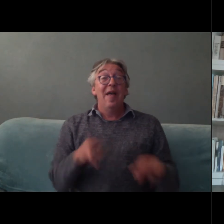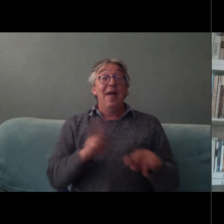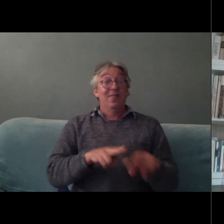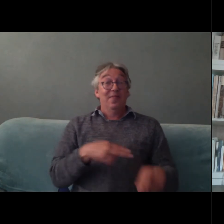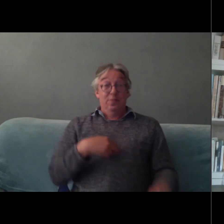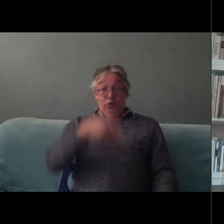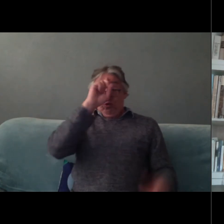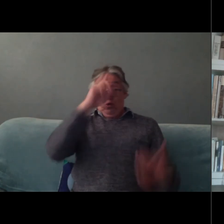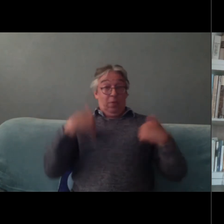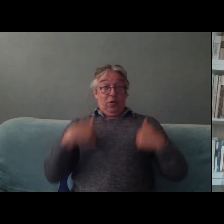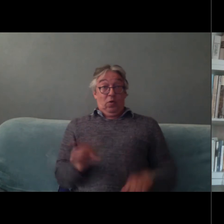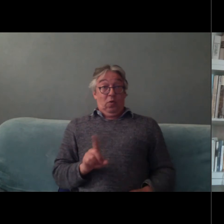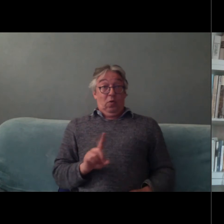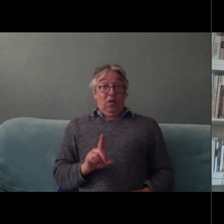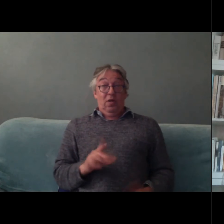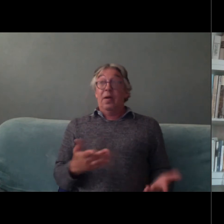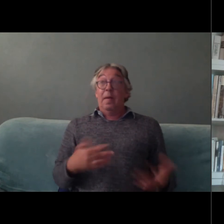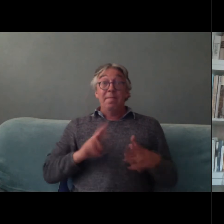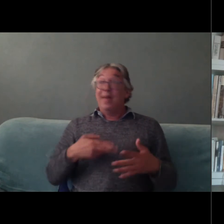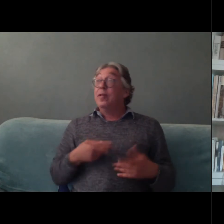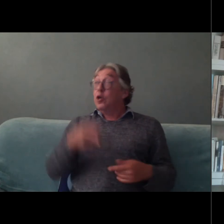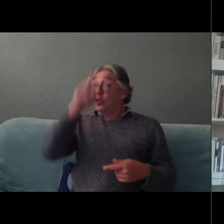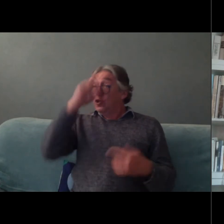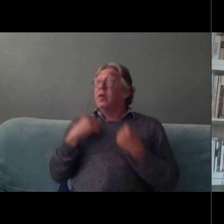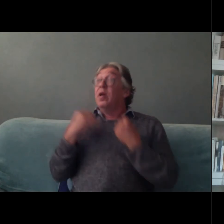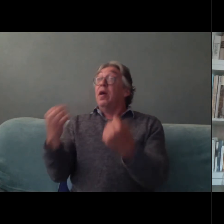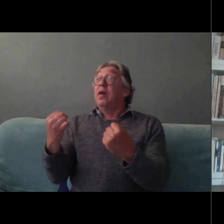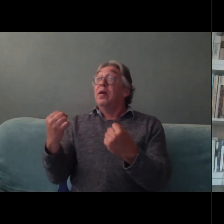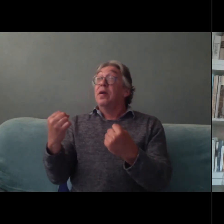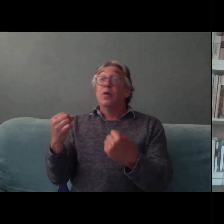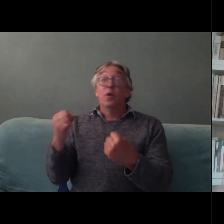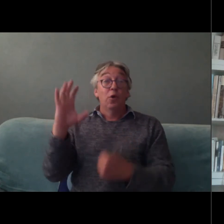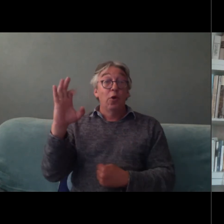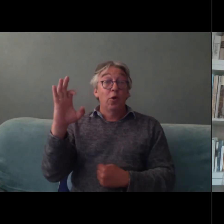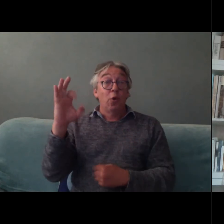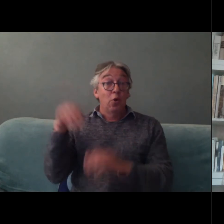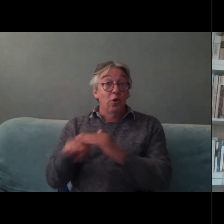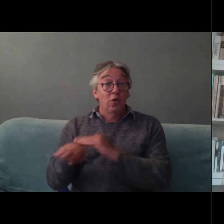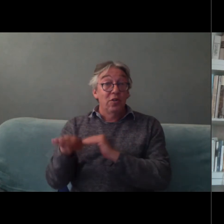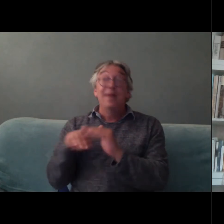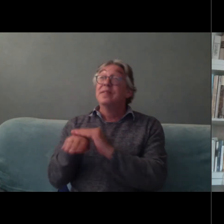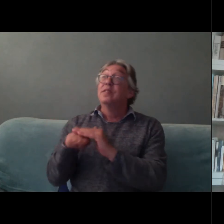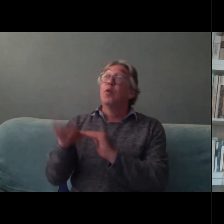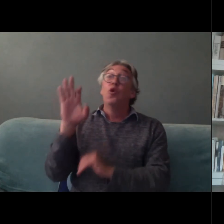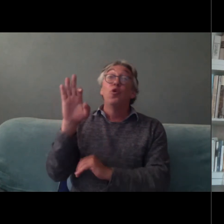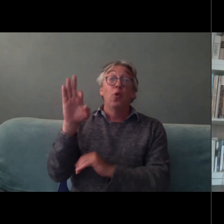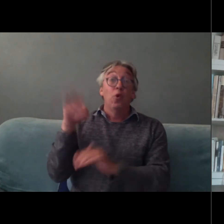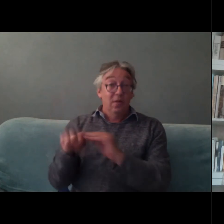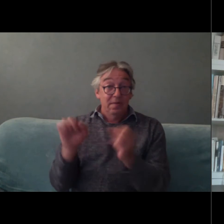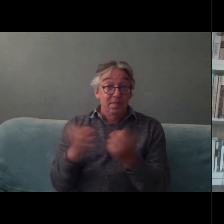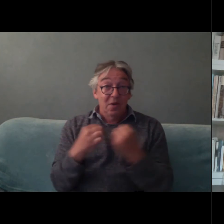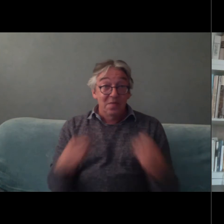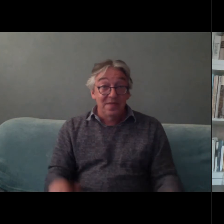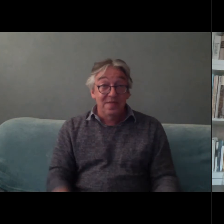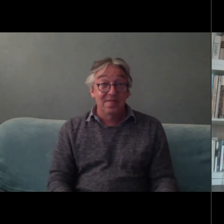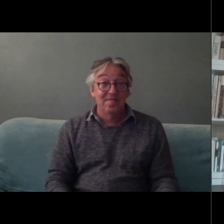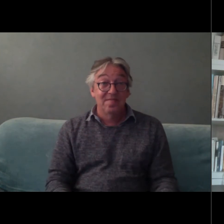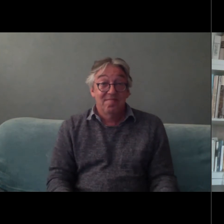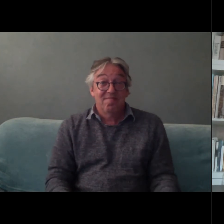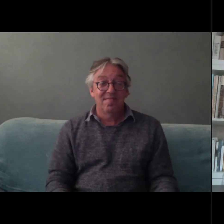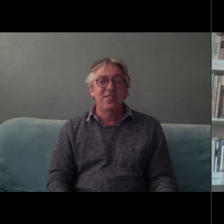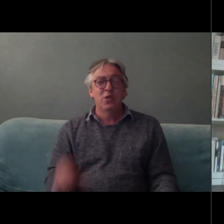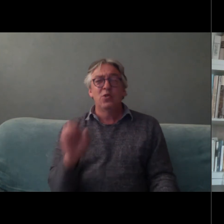go to toilet in Germany, which is accessible toilet. And then we are speaking about mobility in European